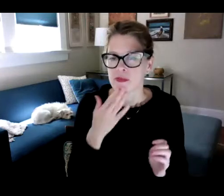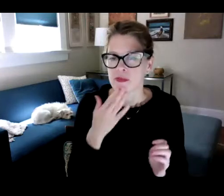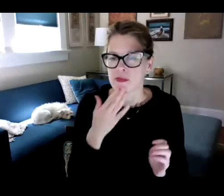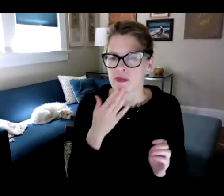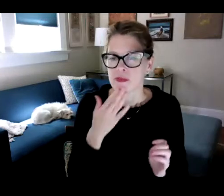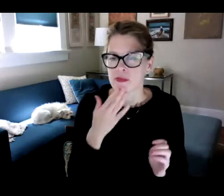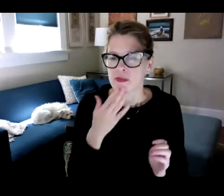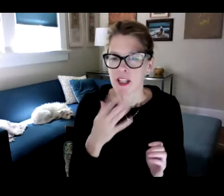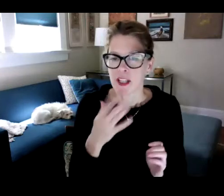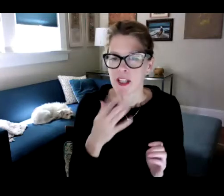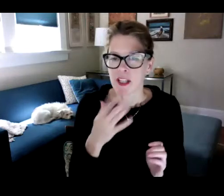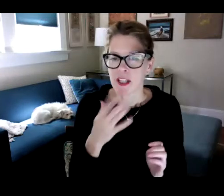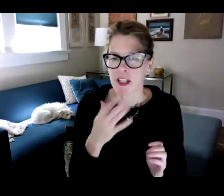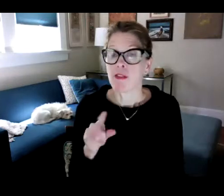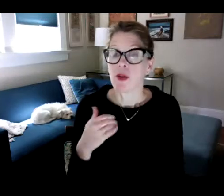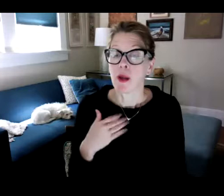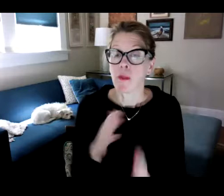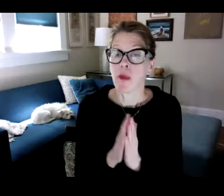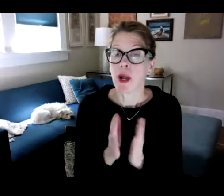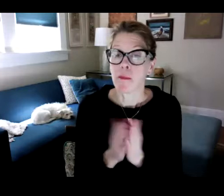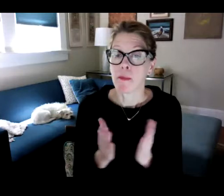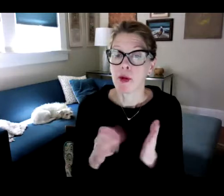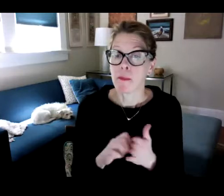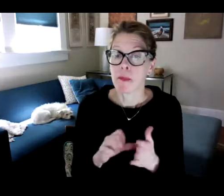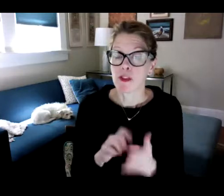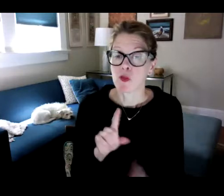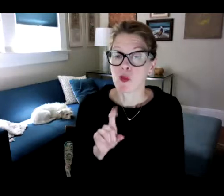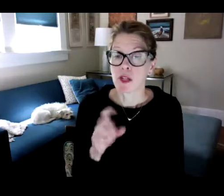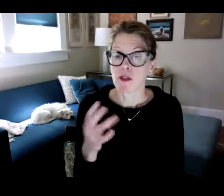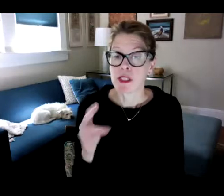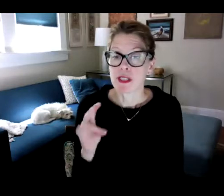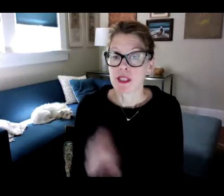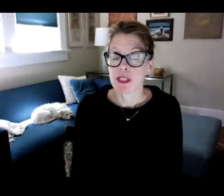If you have a prayer book, we'll begin on page 117.